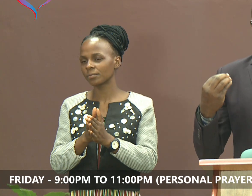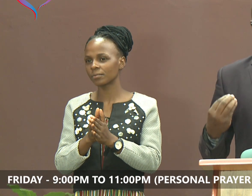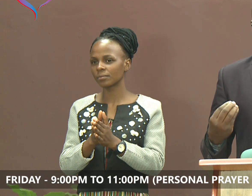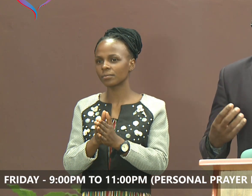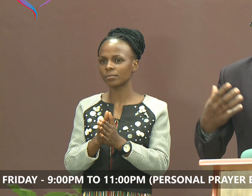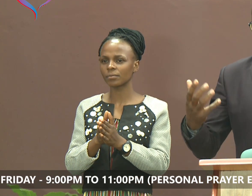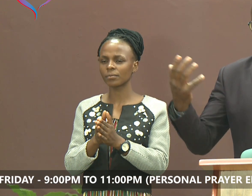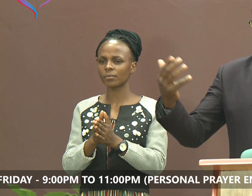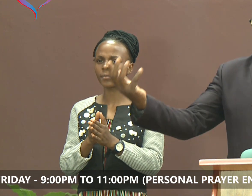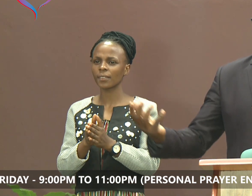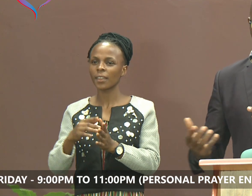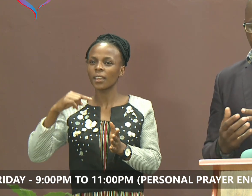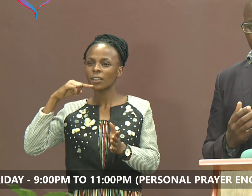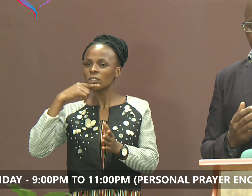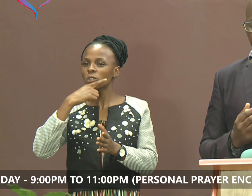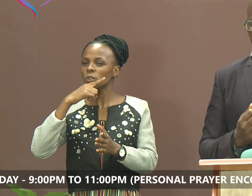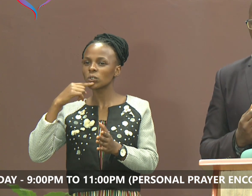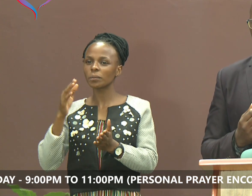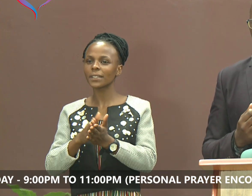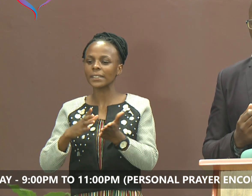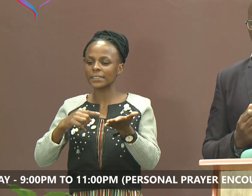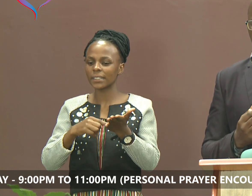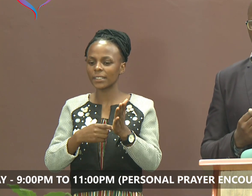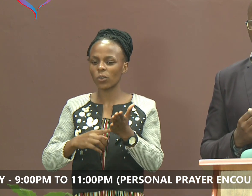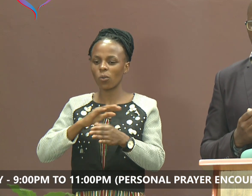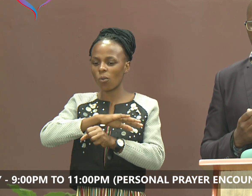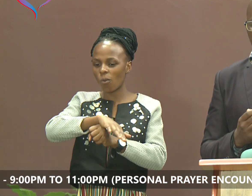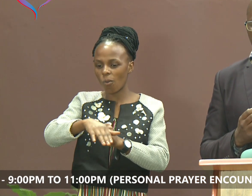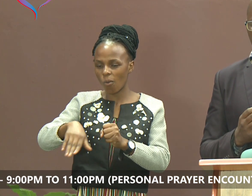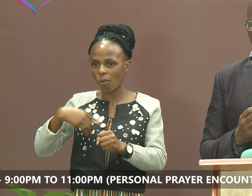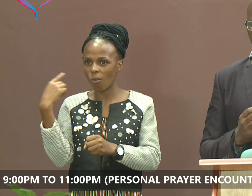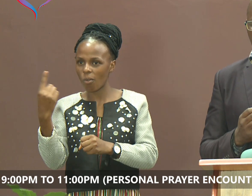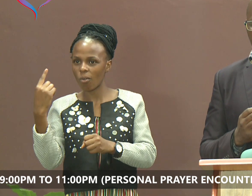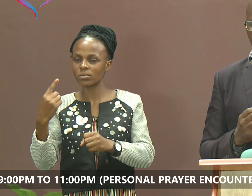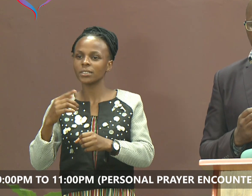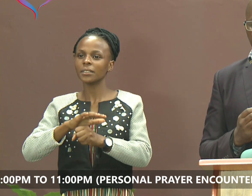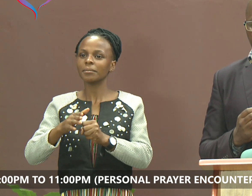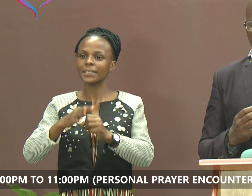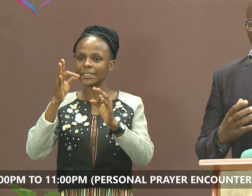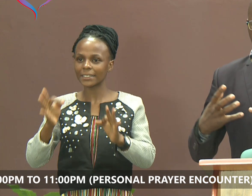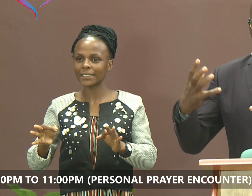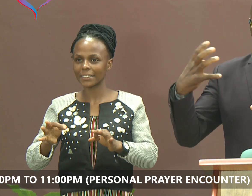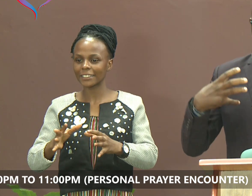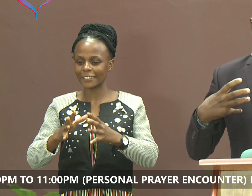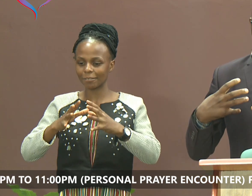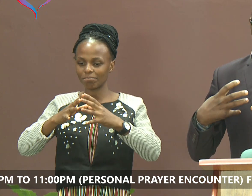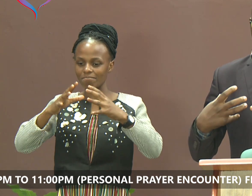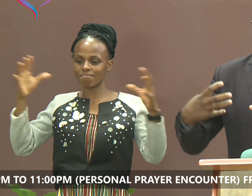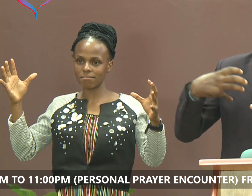and technology are magnifiers. So technology ne social media bibanga ebizimbulukusa. They